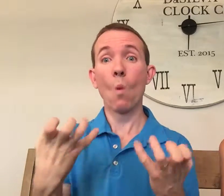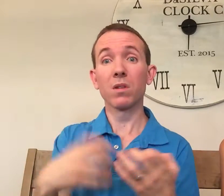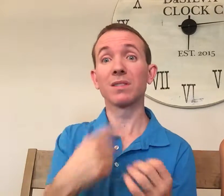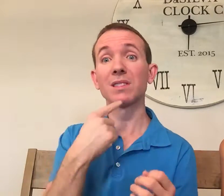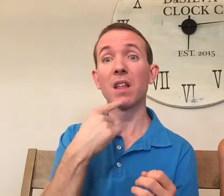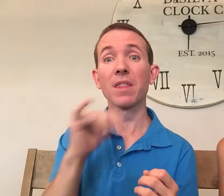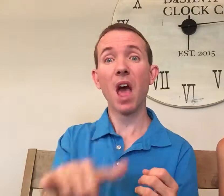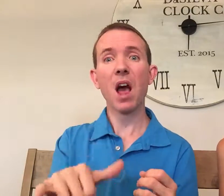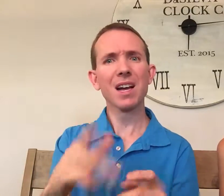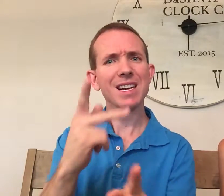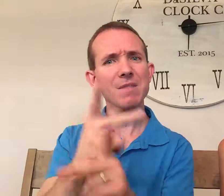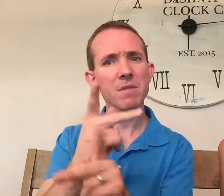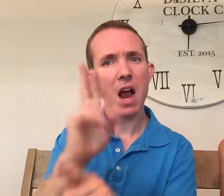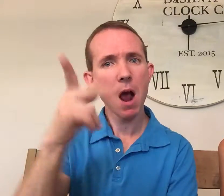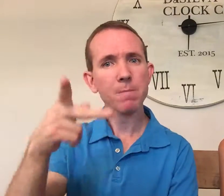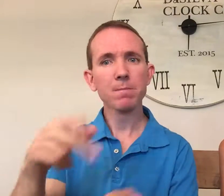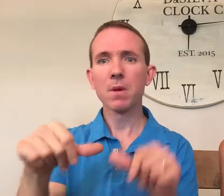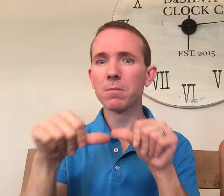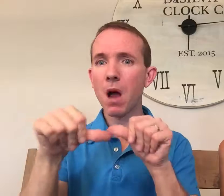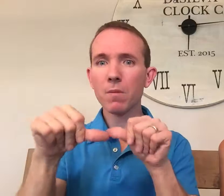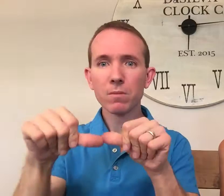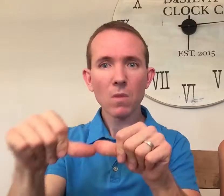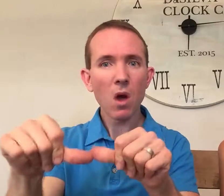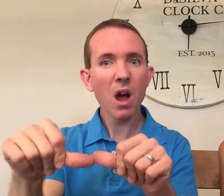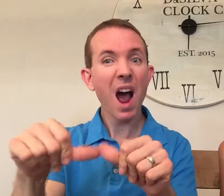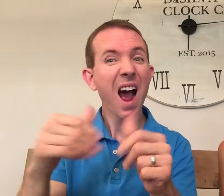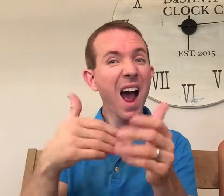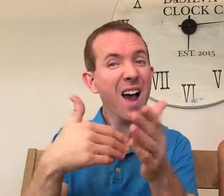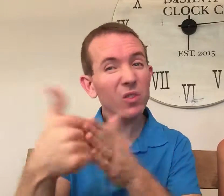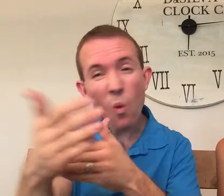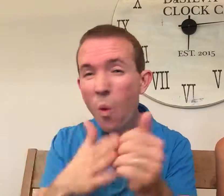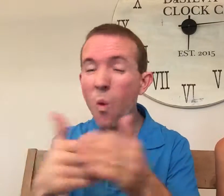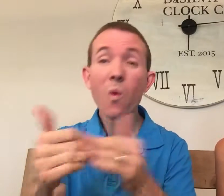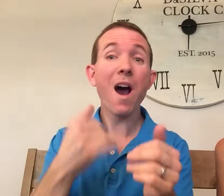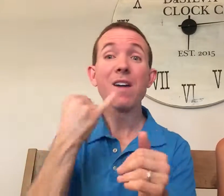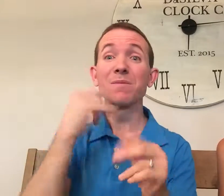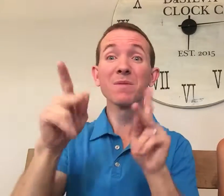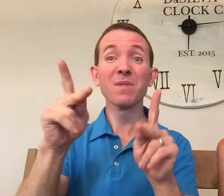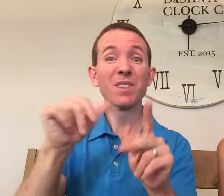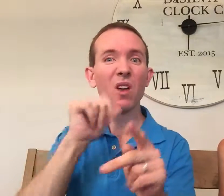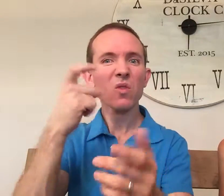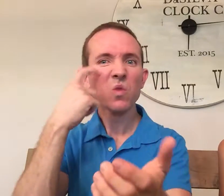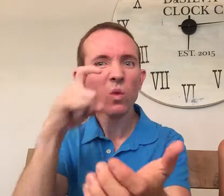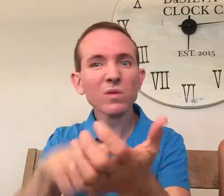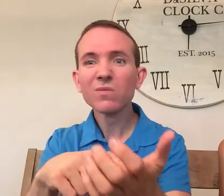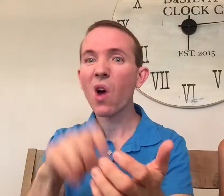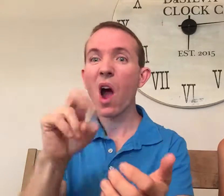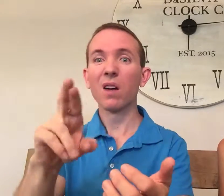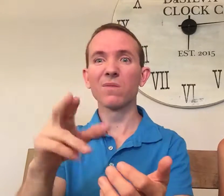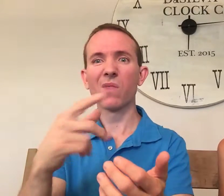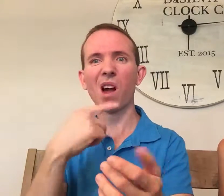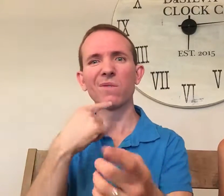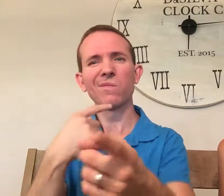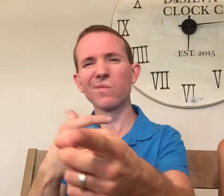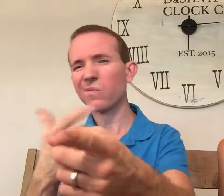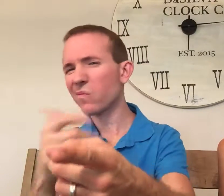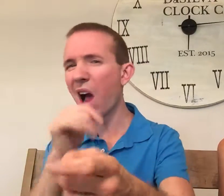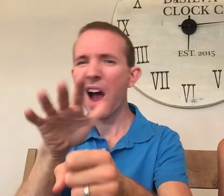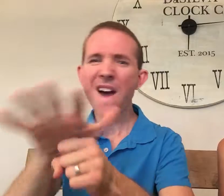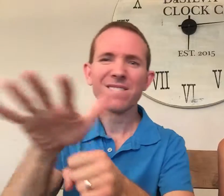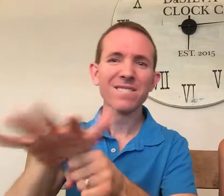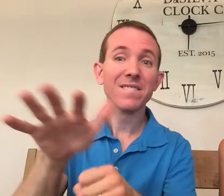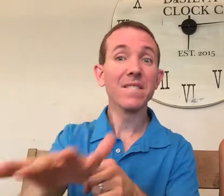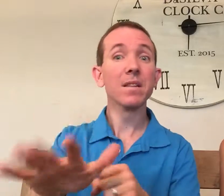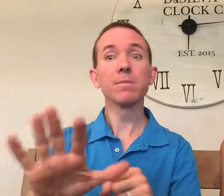do every day. So I want to say that keep it up, keep going. And even though people may not recognize it or notice